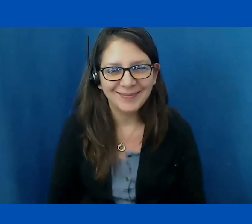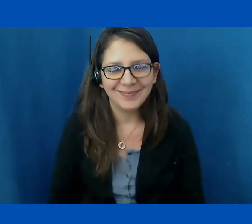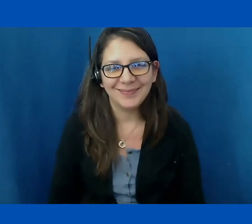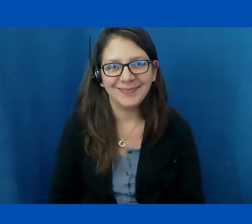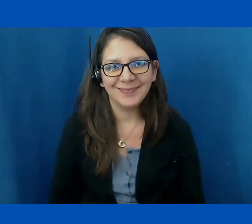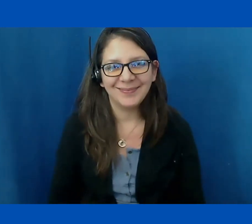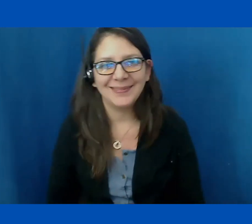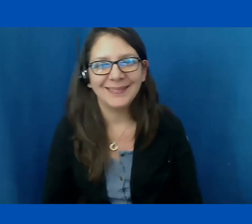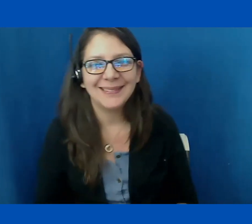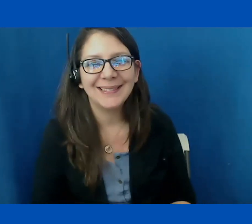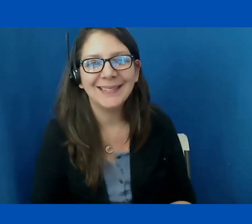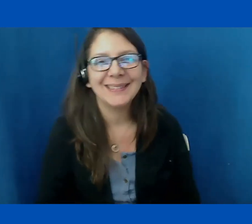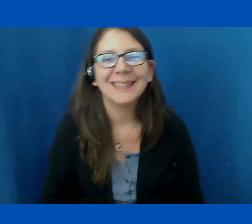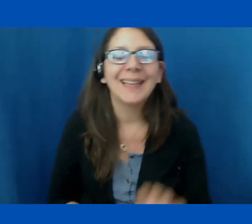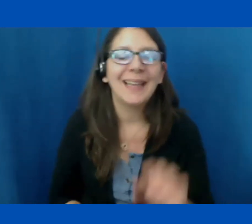Good tips for everybody.